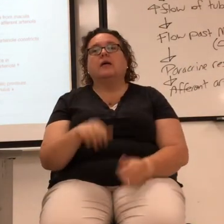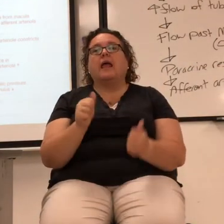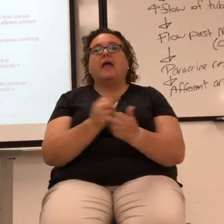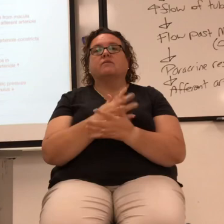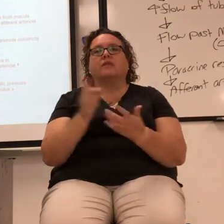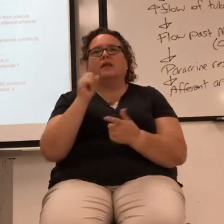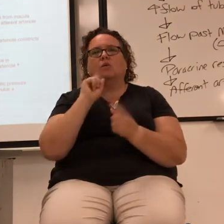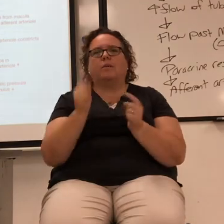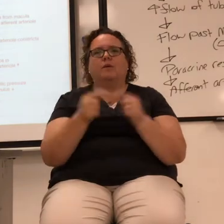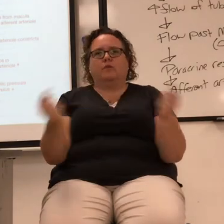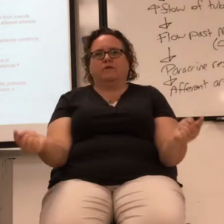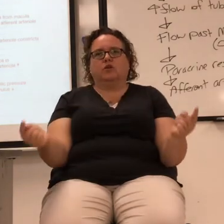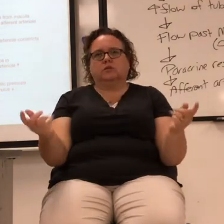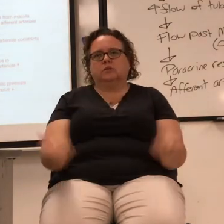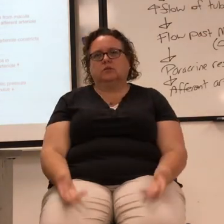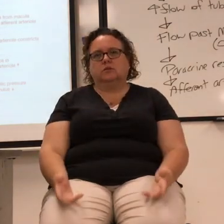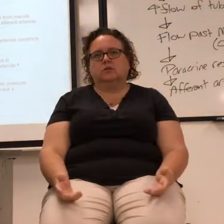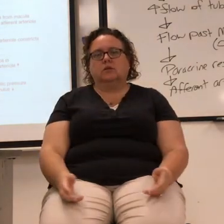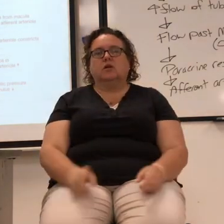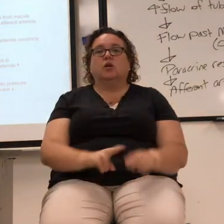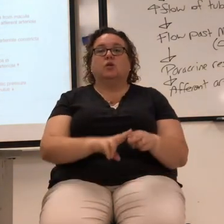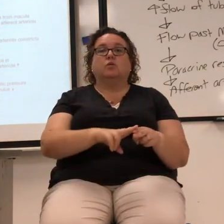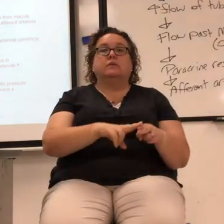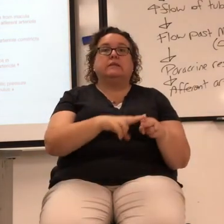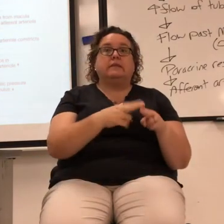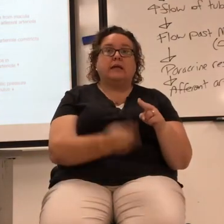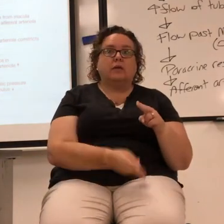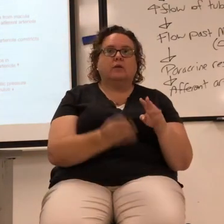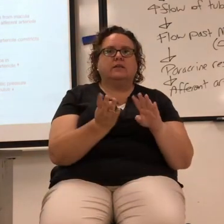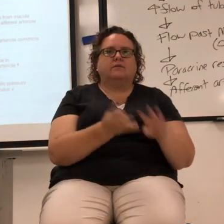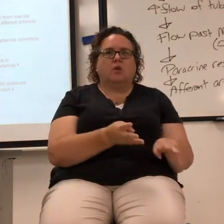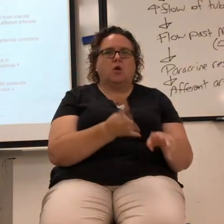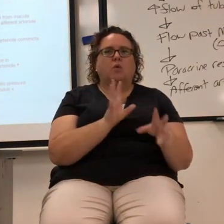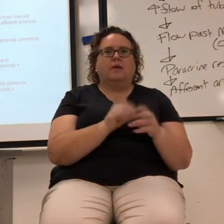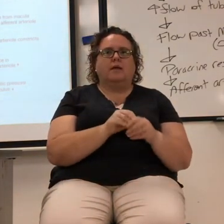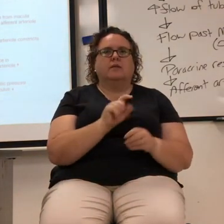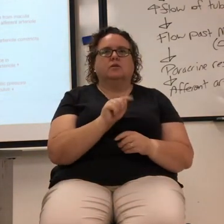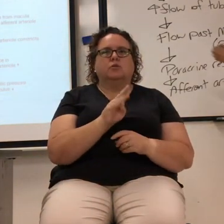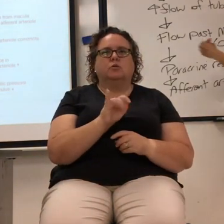Everything's in reverse. You decrease flow in the tubule.